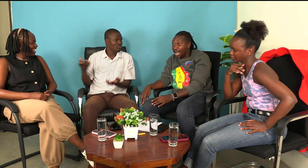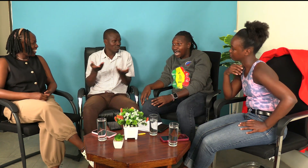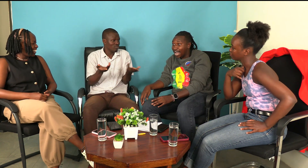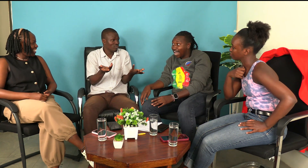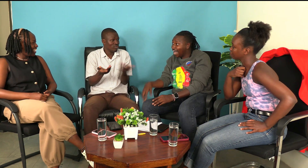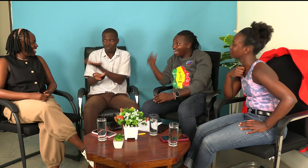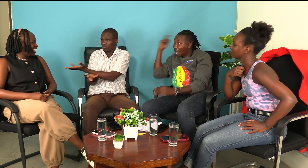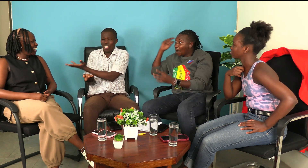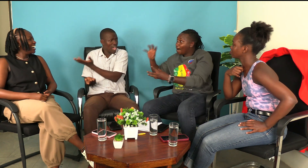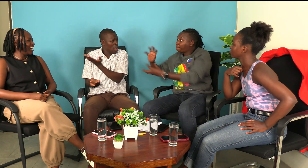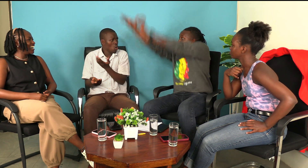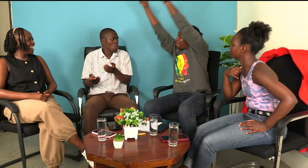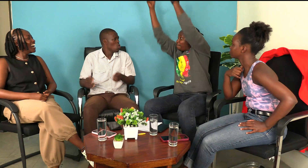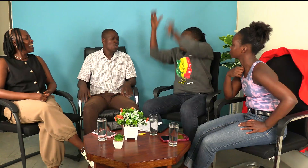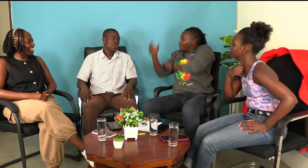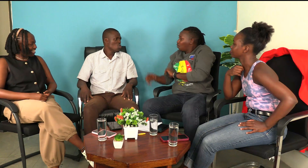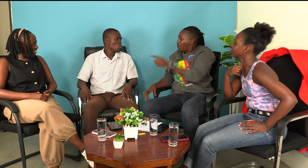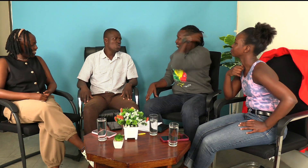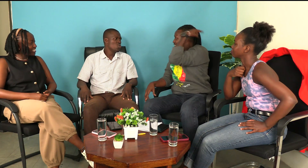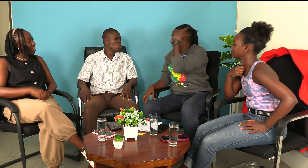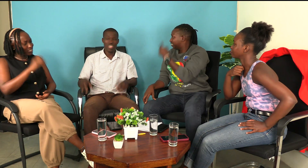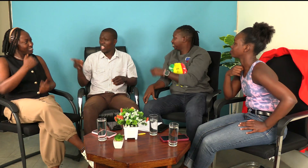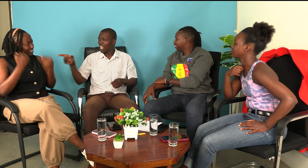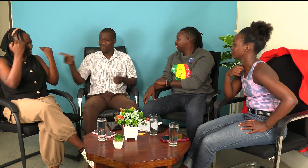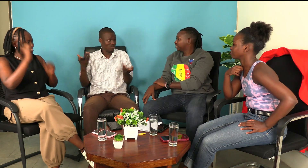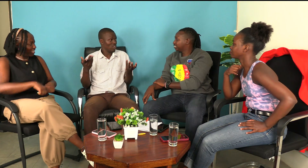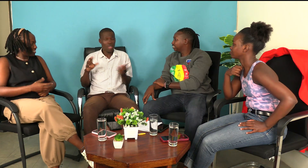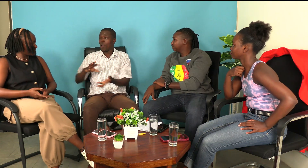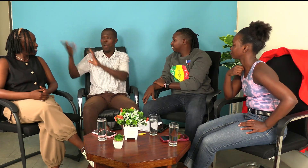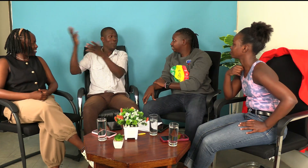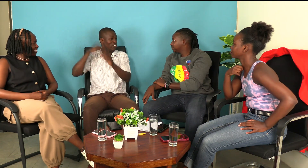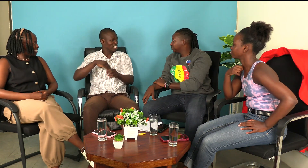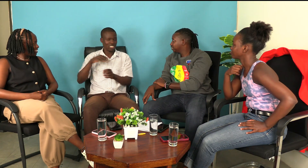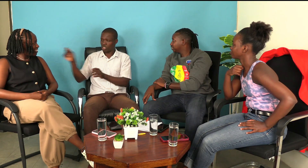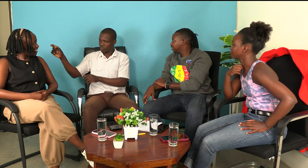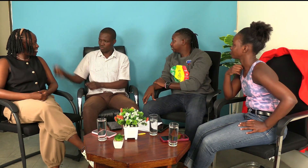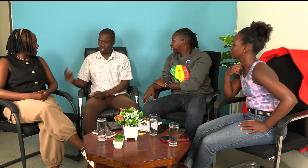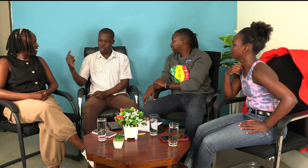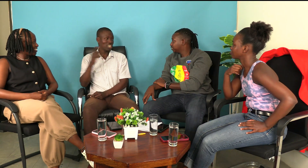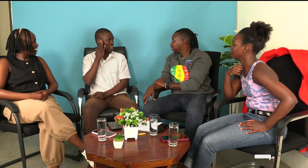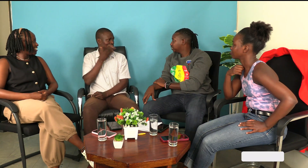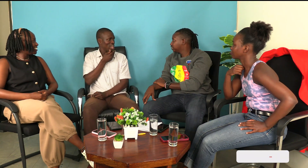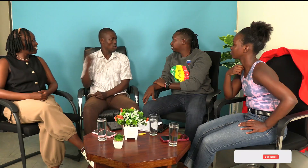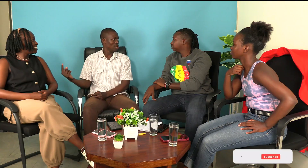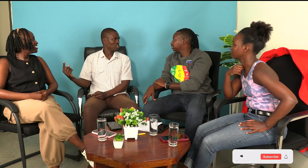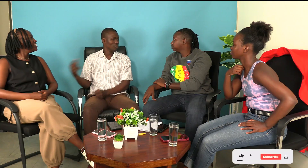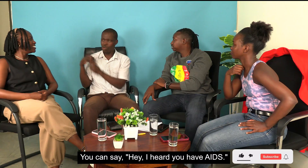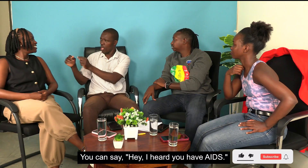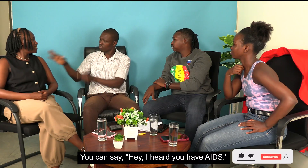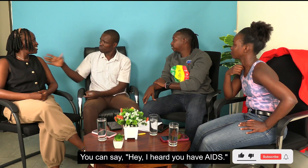see, Yeah. the jaws That are makes on the sense. floor, you know. And your mind blows Yeah, of up. course Yeah. I could be stressed Once. if someone said that. Uh,